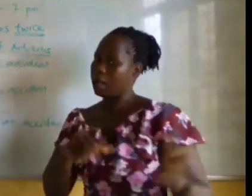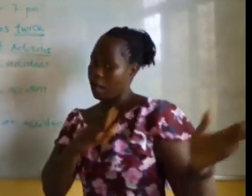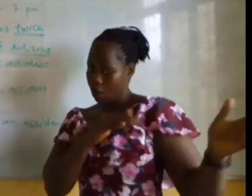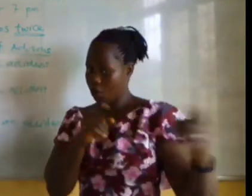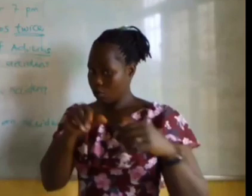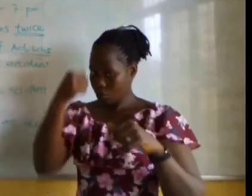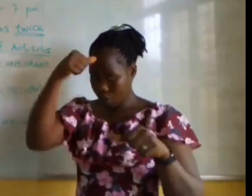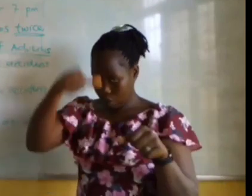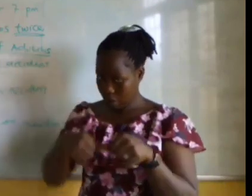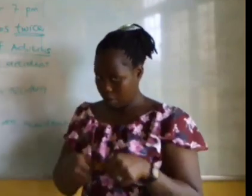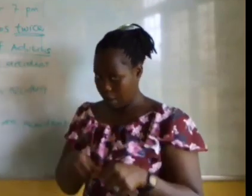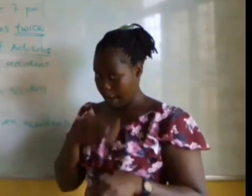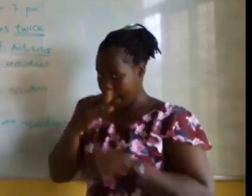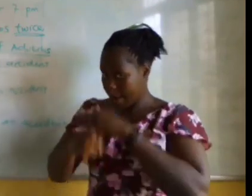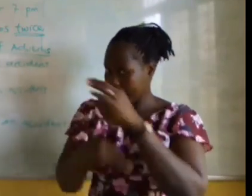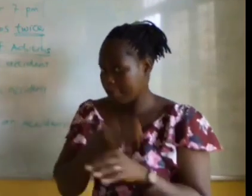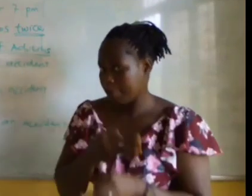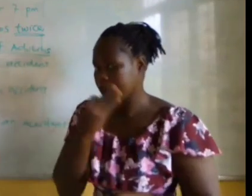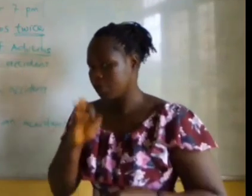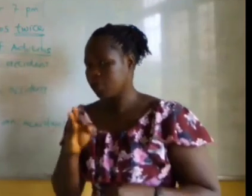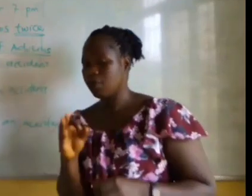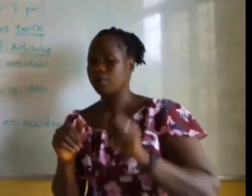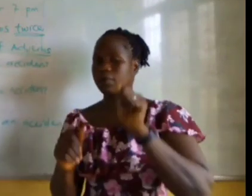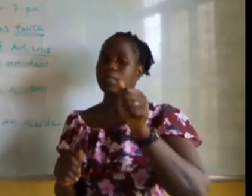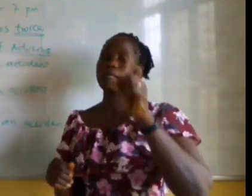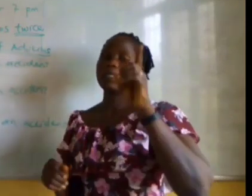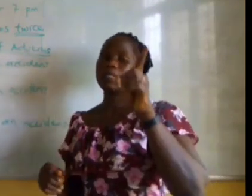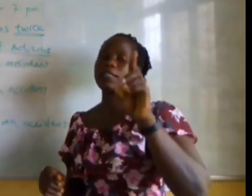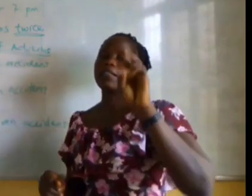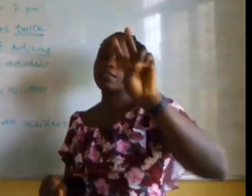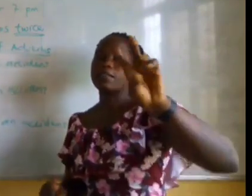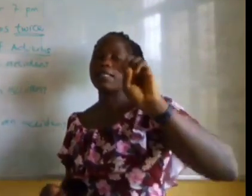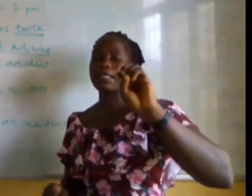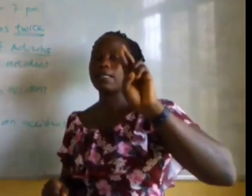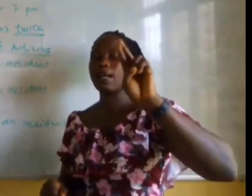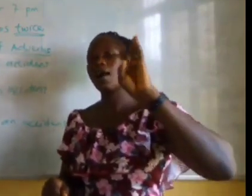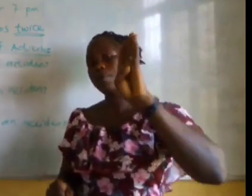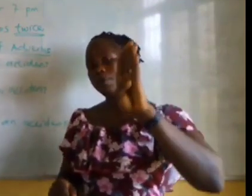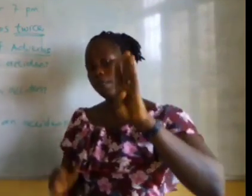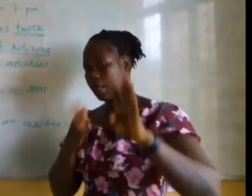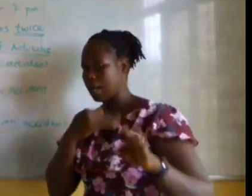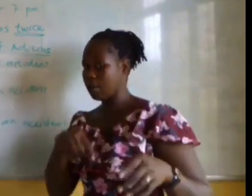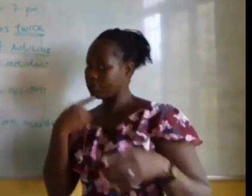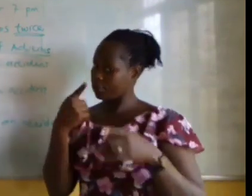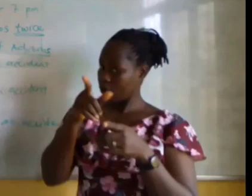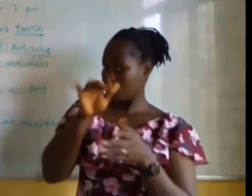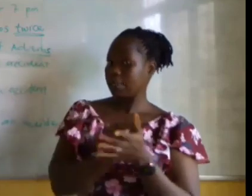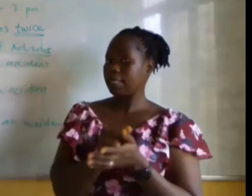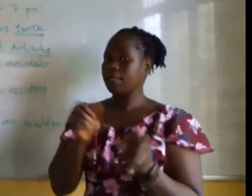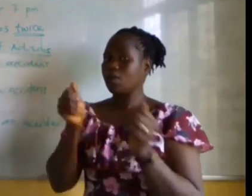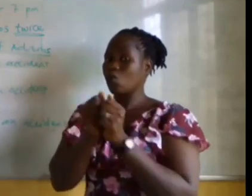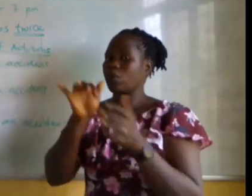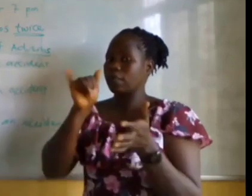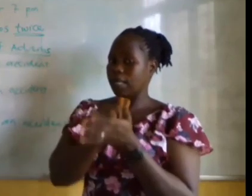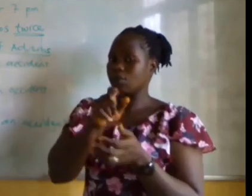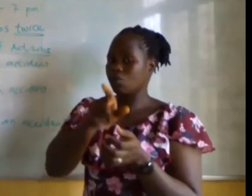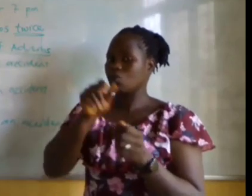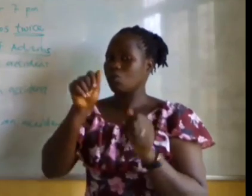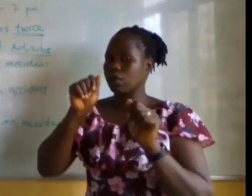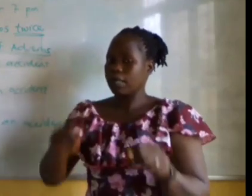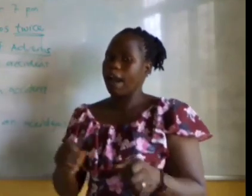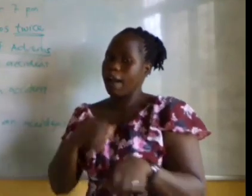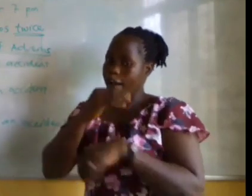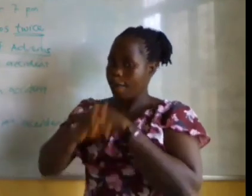the forms of adverb, where I told you that with adjective, you can form adverb from adjective, adding ly,